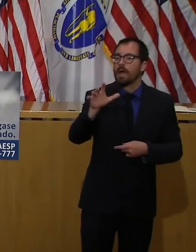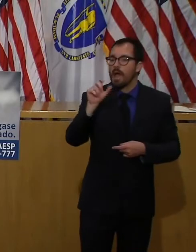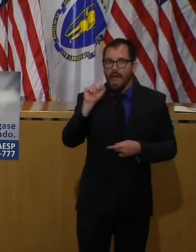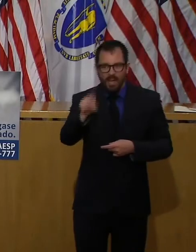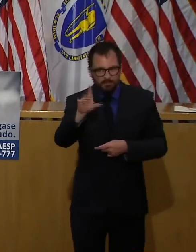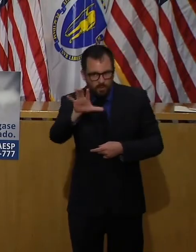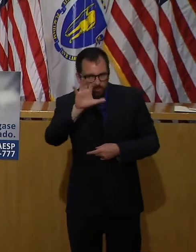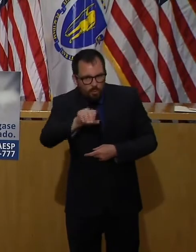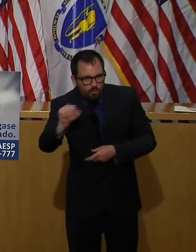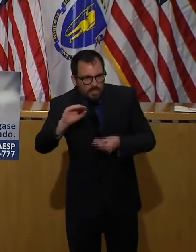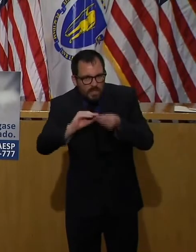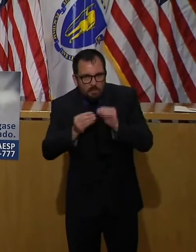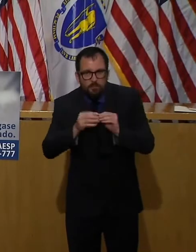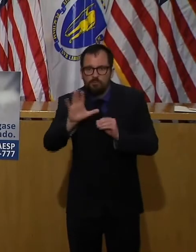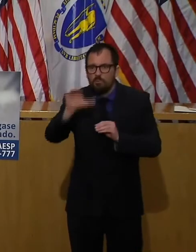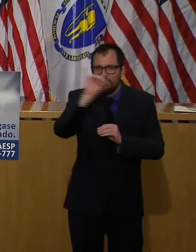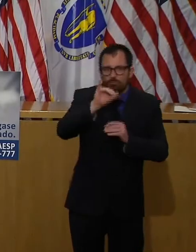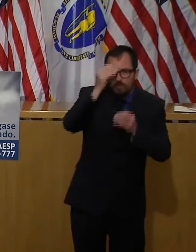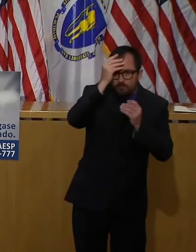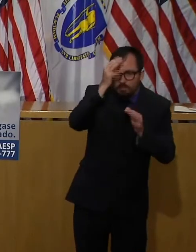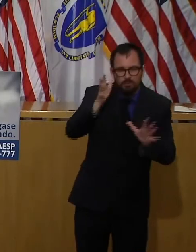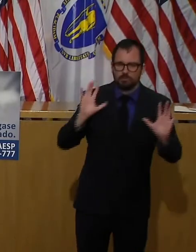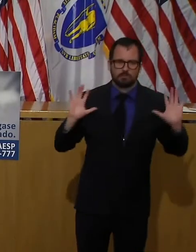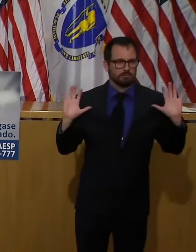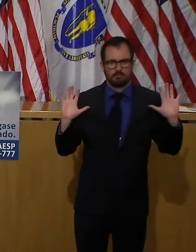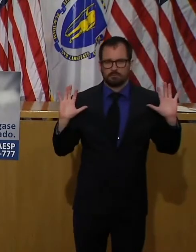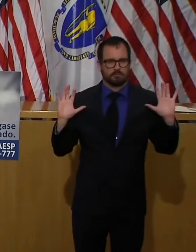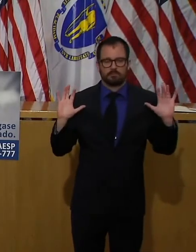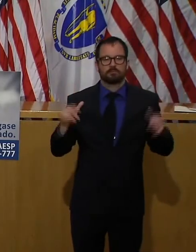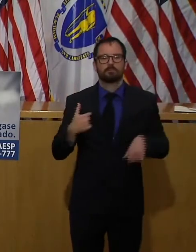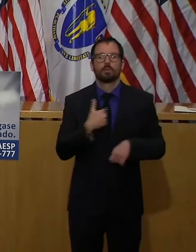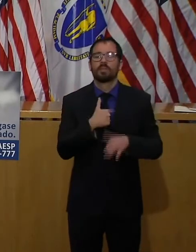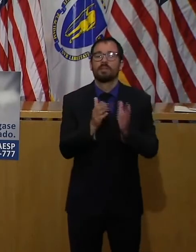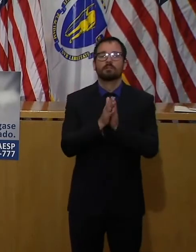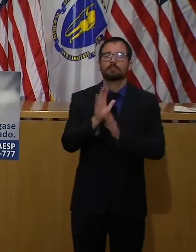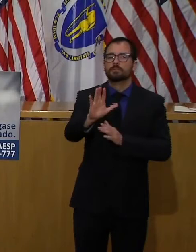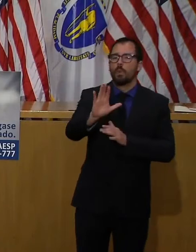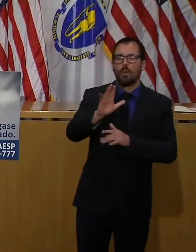is name and contact information only.